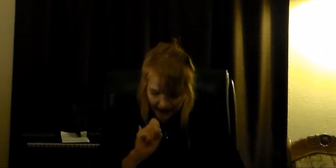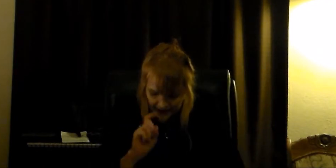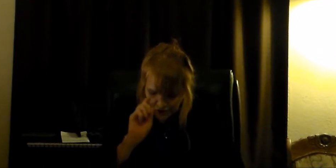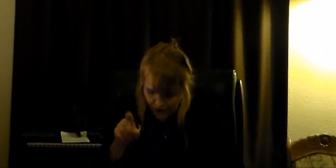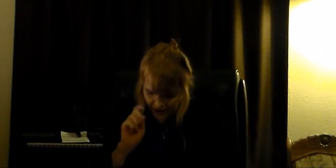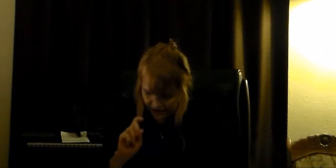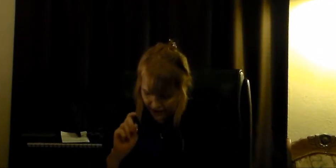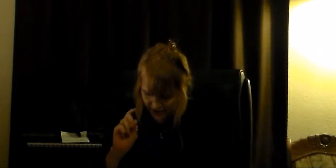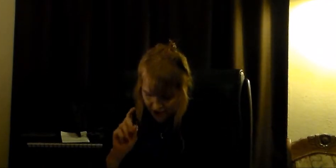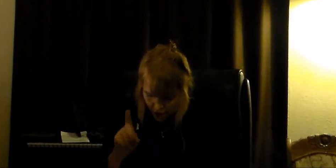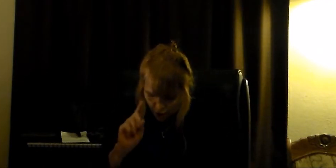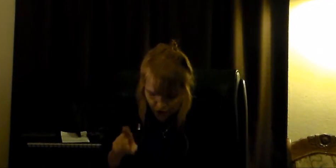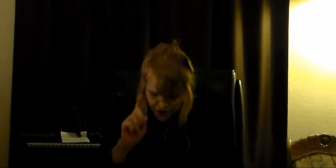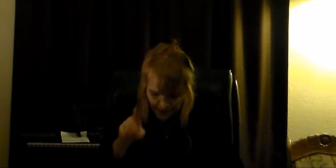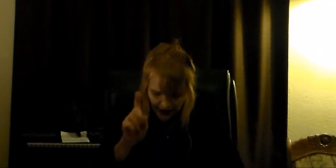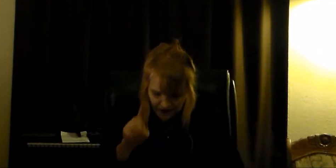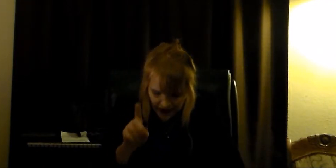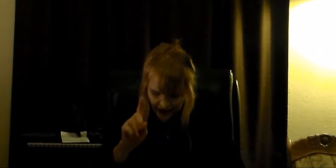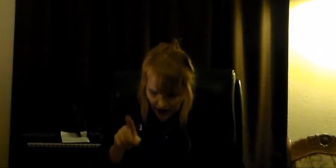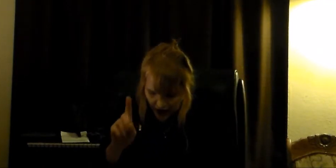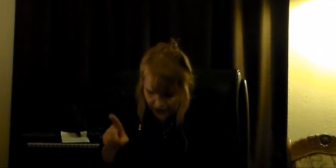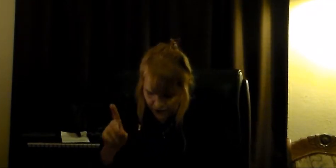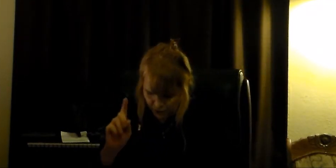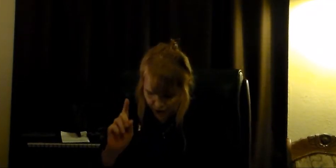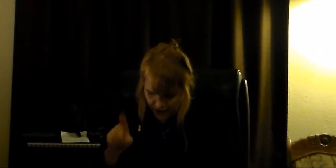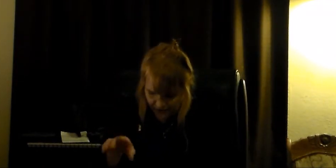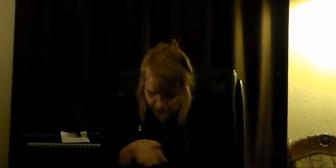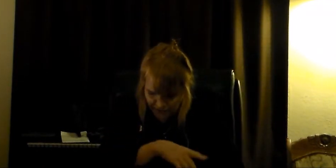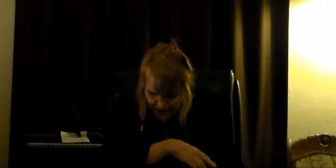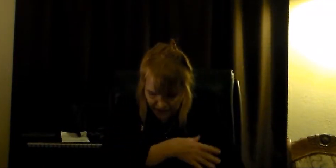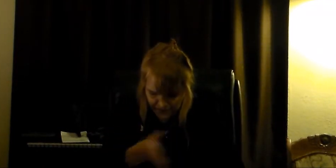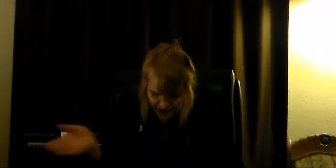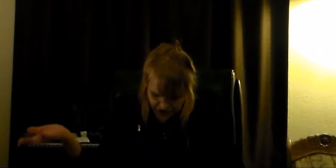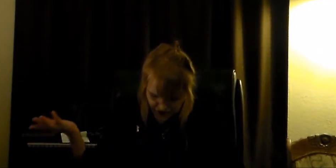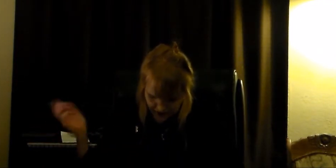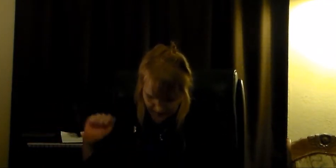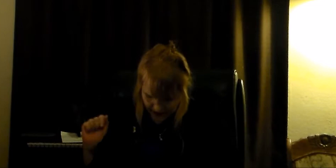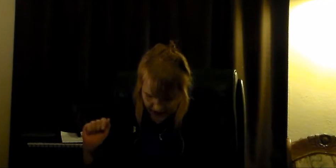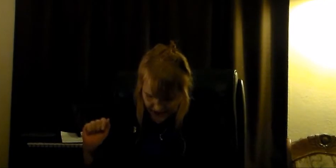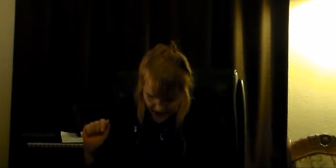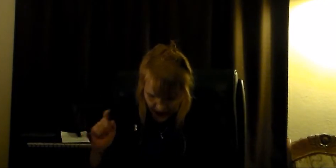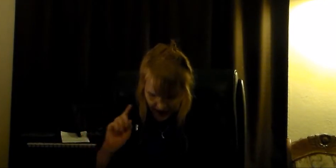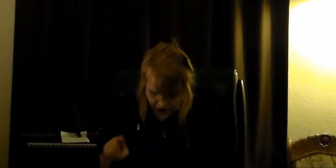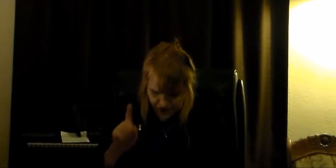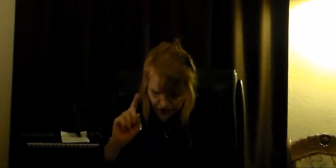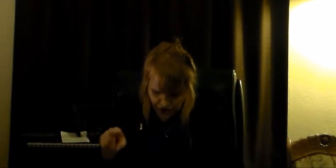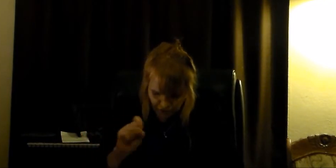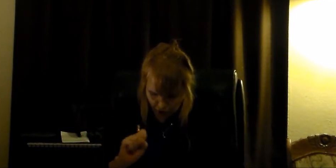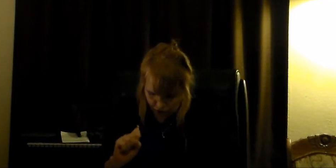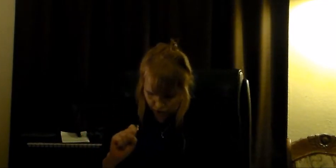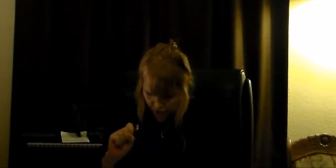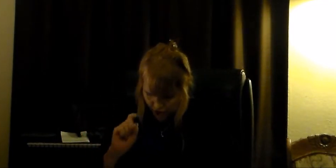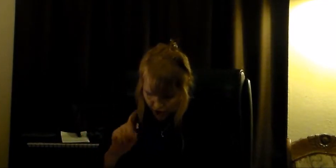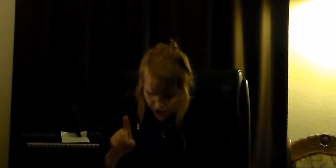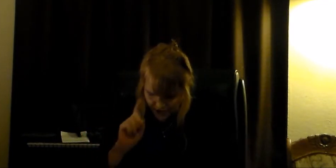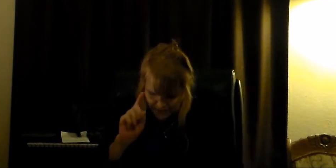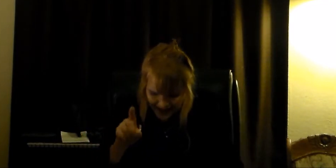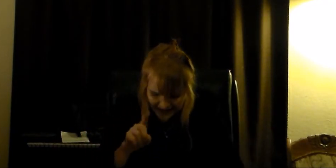pagans or heathens, who worship idols, idols, run after money and possessions in abundance, and are sexually immoral. Who serve Baals